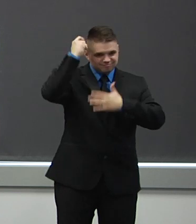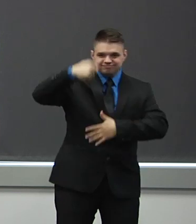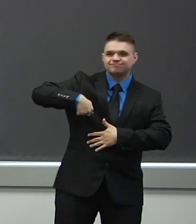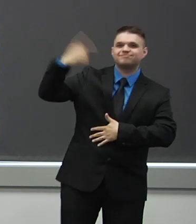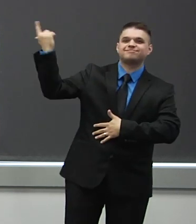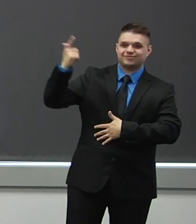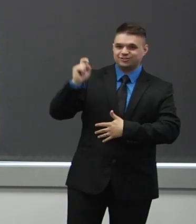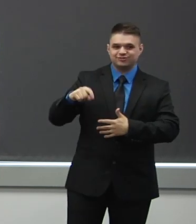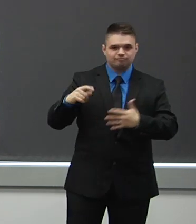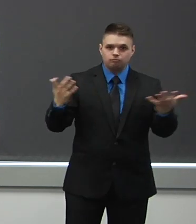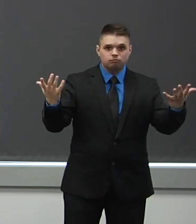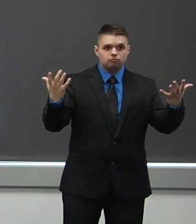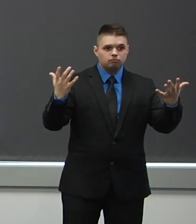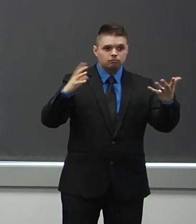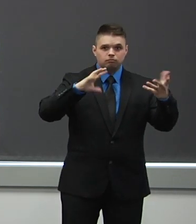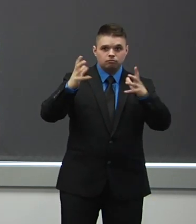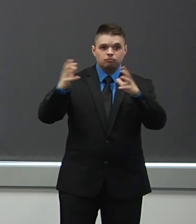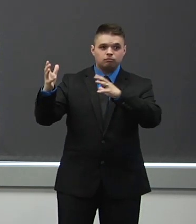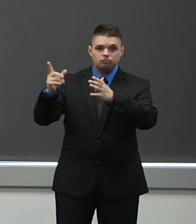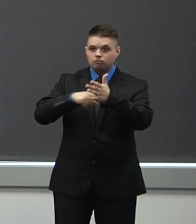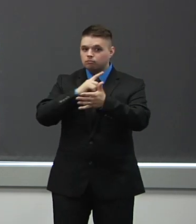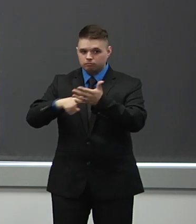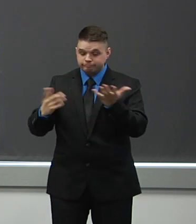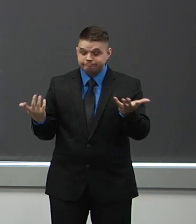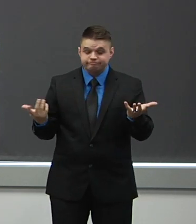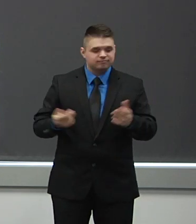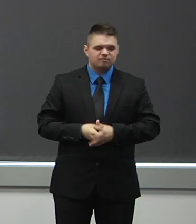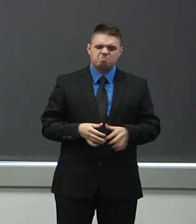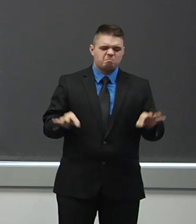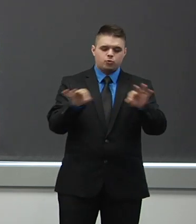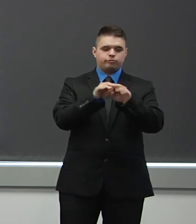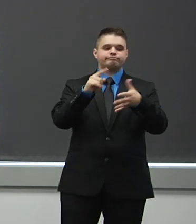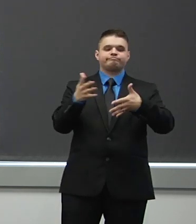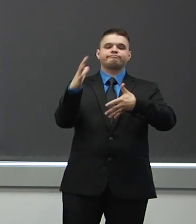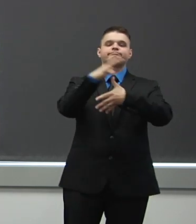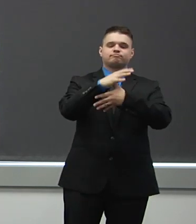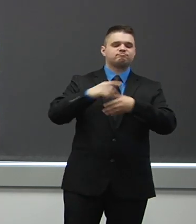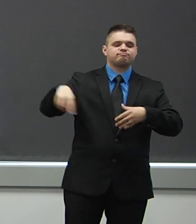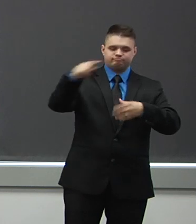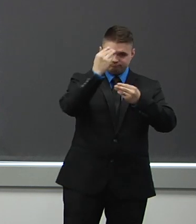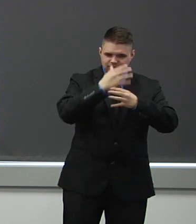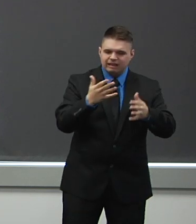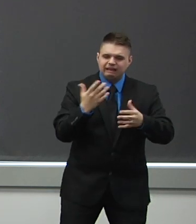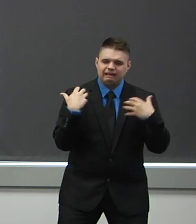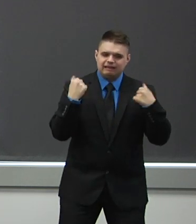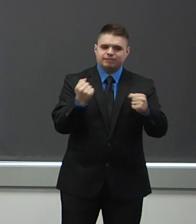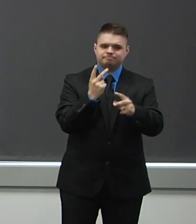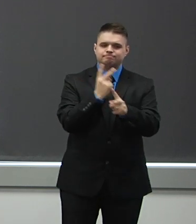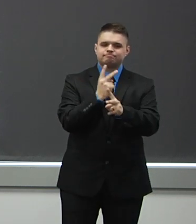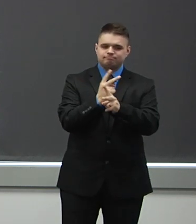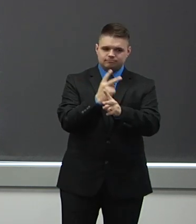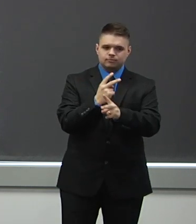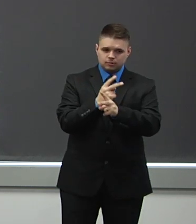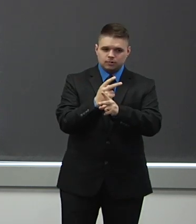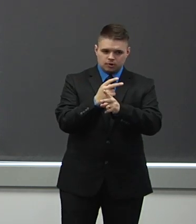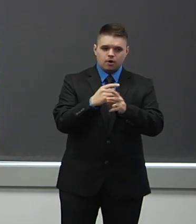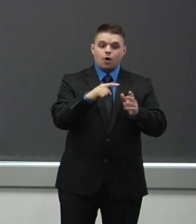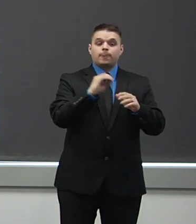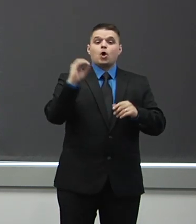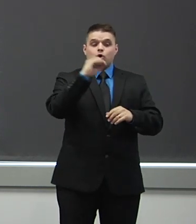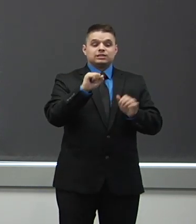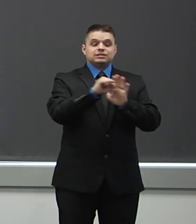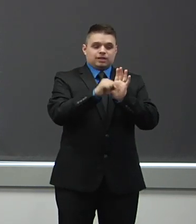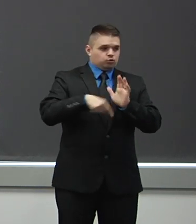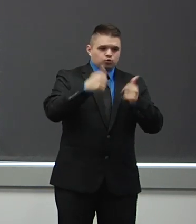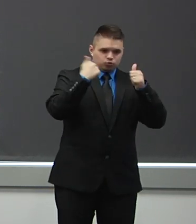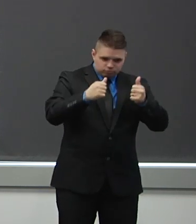But the best thing we can do for the health of our children and for thousands of educators across the state is to give everyone